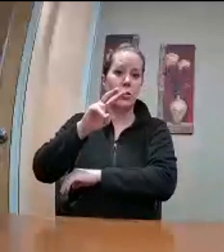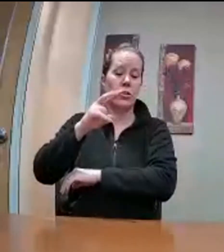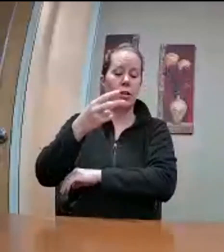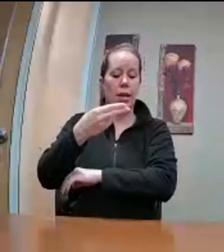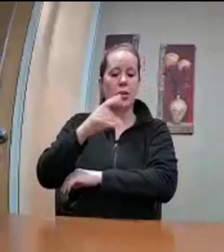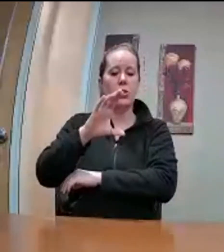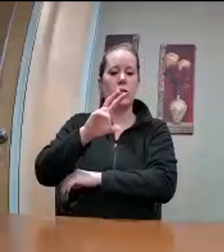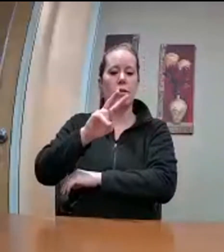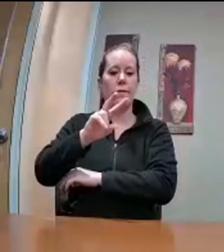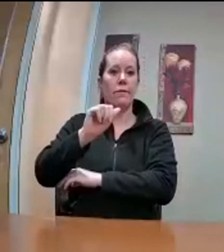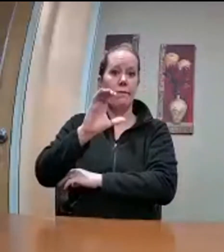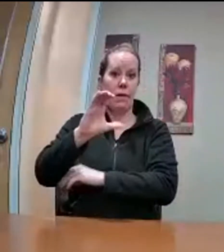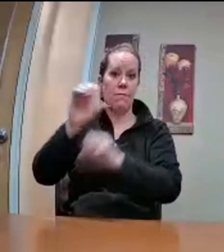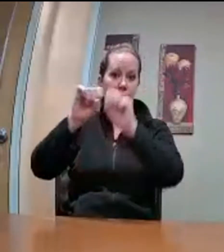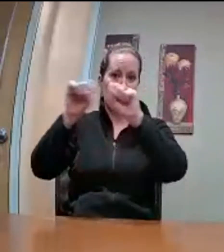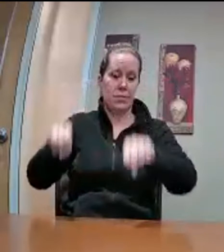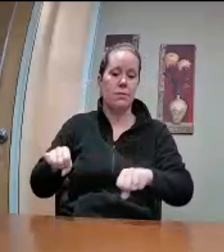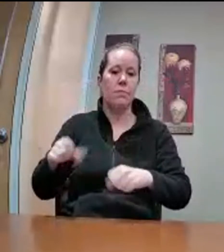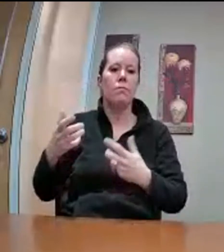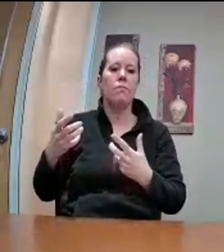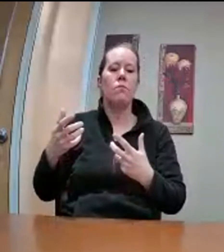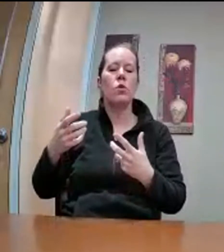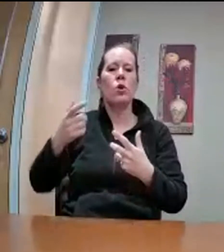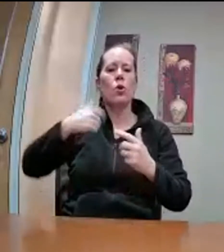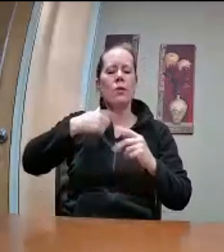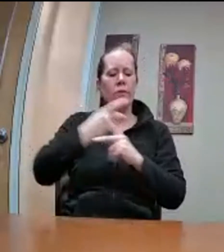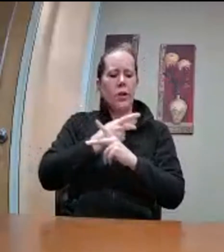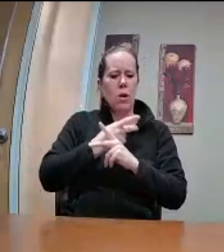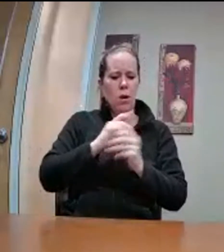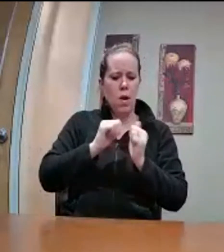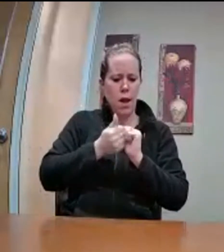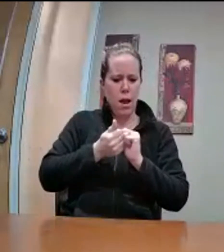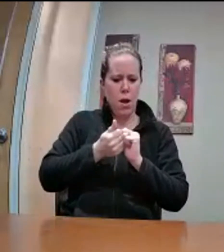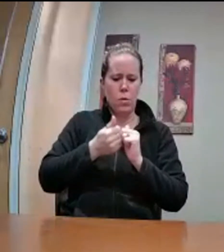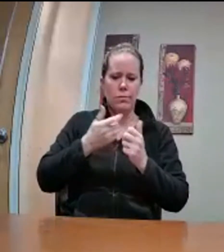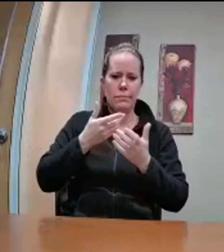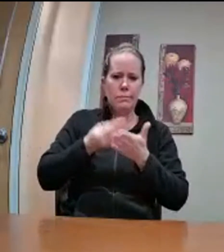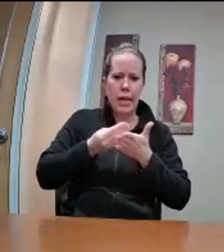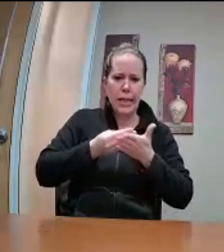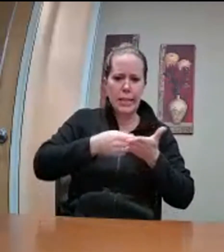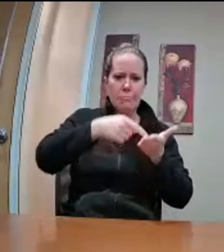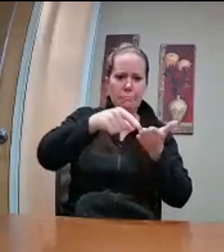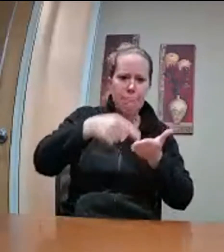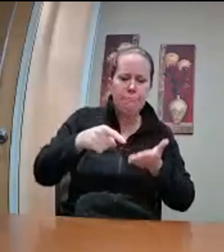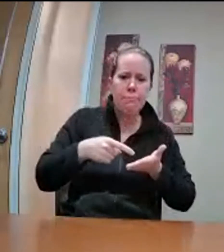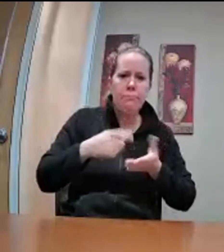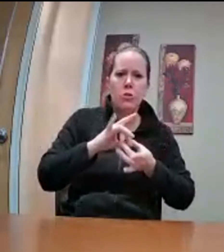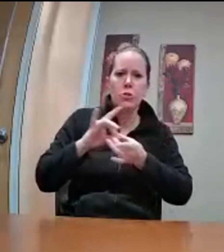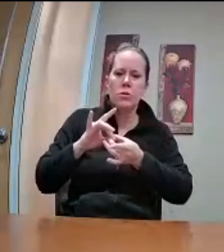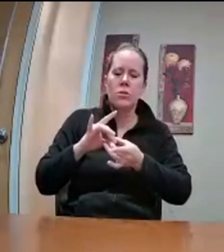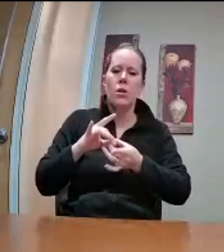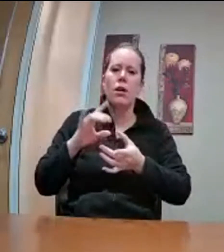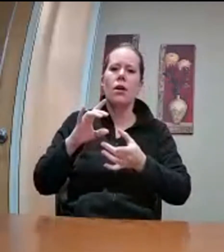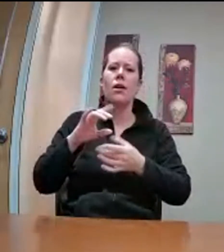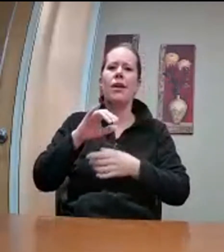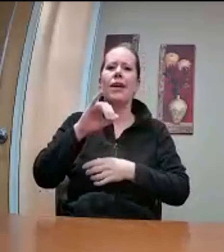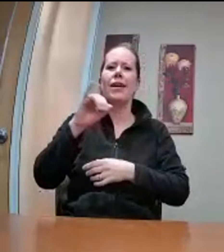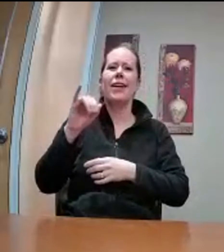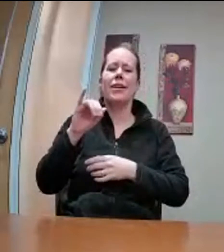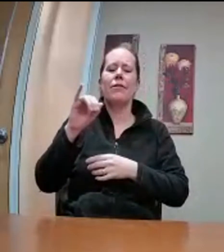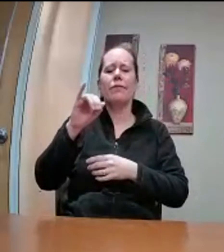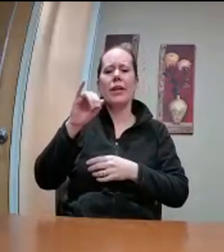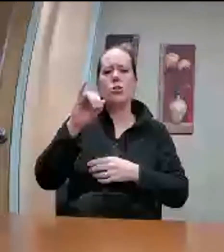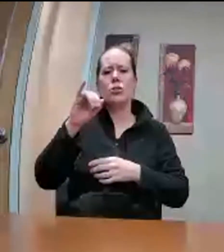system. So we're looking at ways to spend it, and it has to be in relation to infection control. So we're thinking